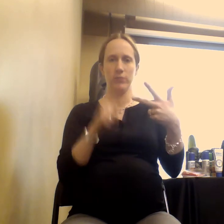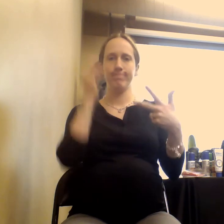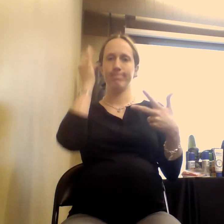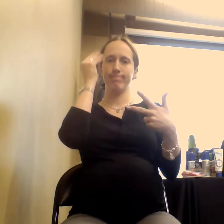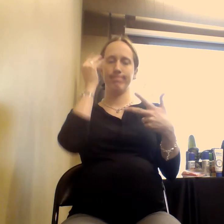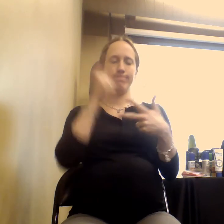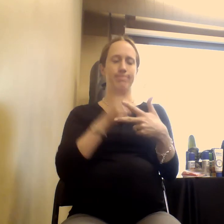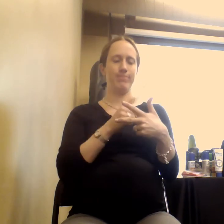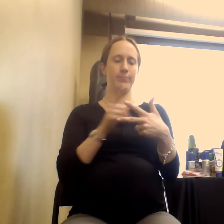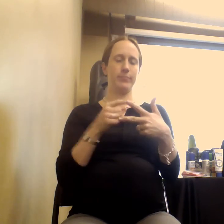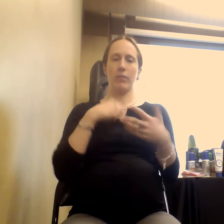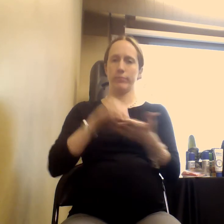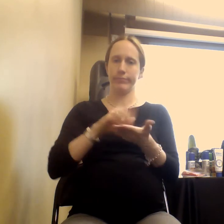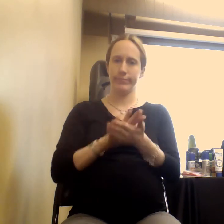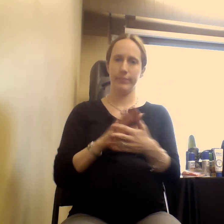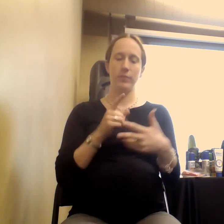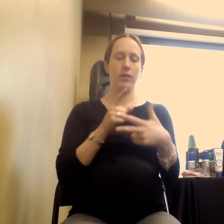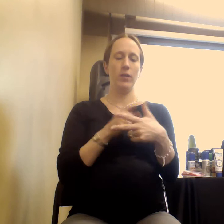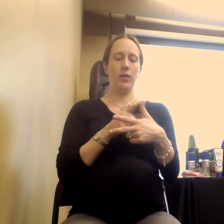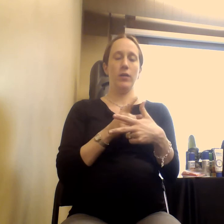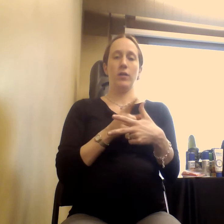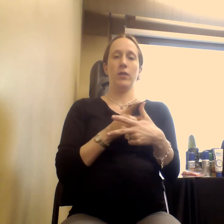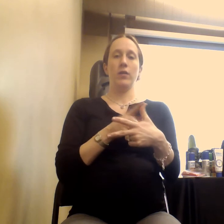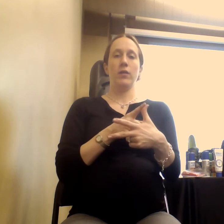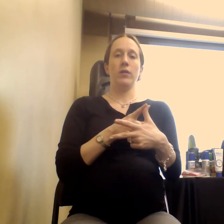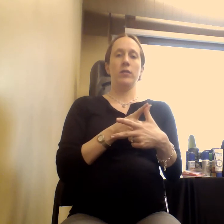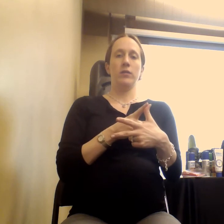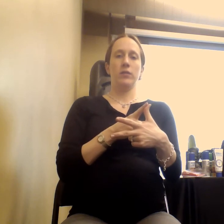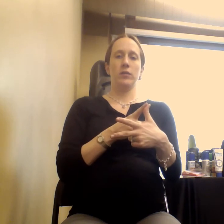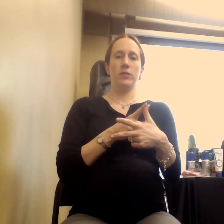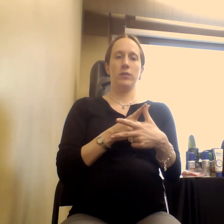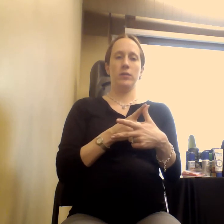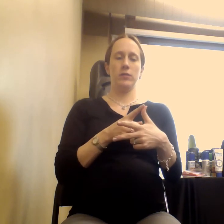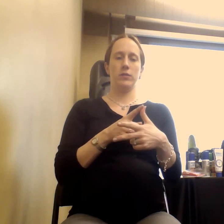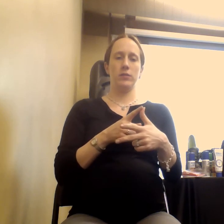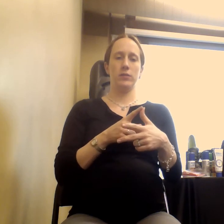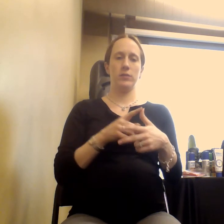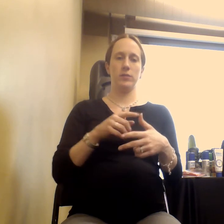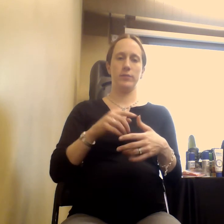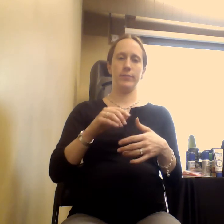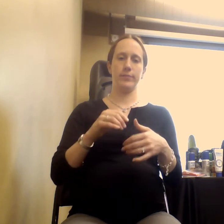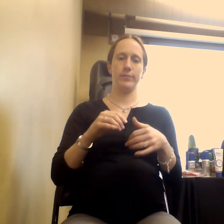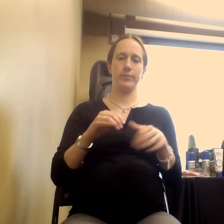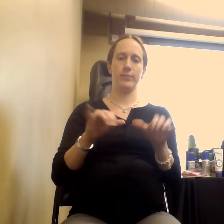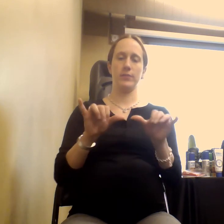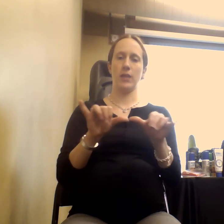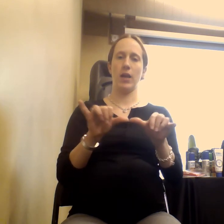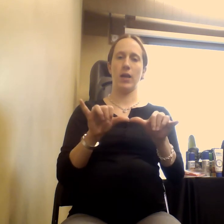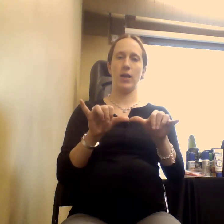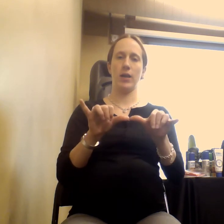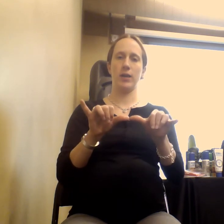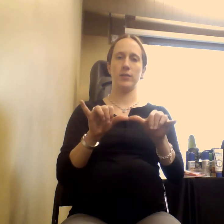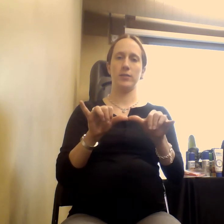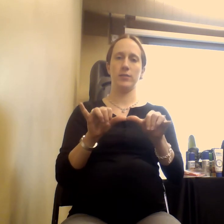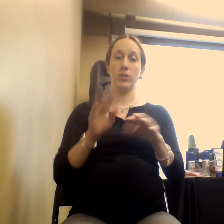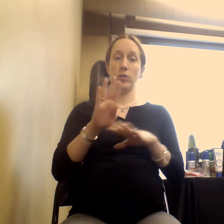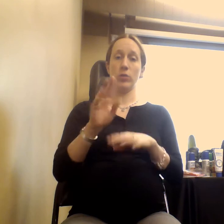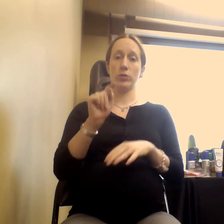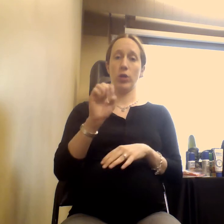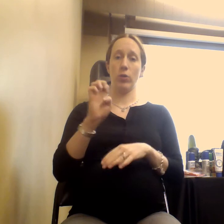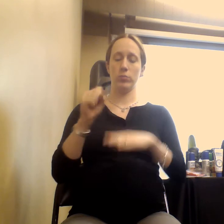when fitting your shoe. First of all is the length. Are your toes hitting the front? Because if your toes are hitting the